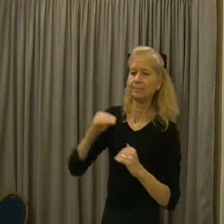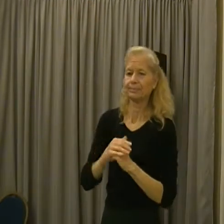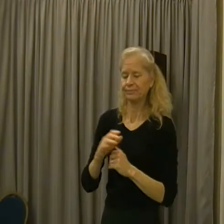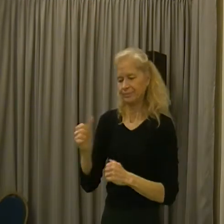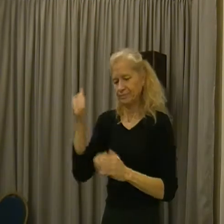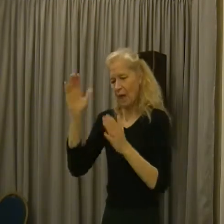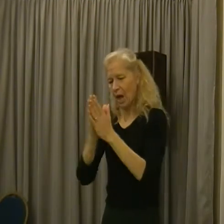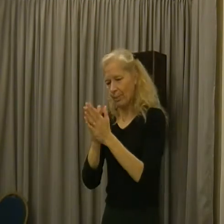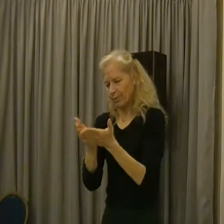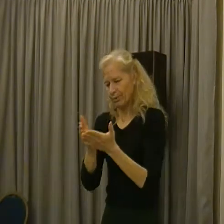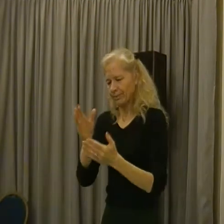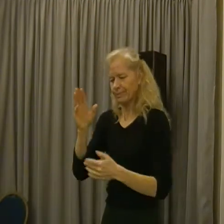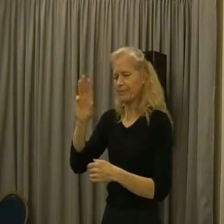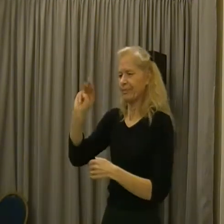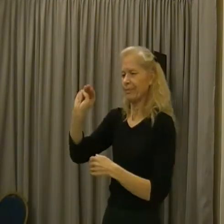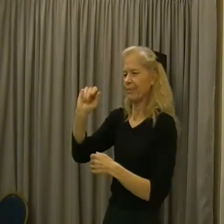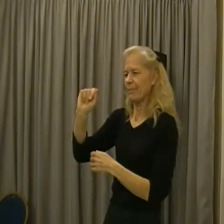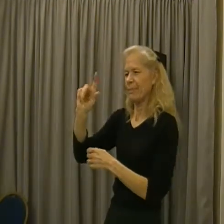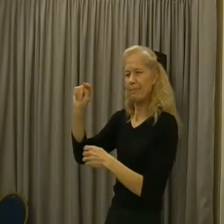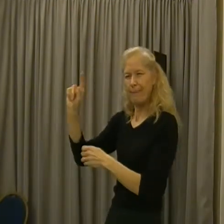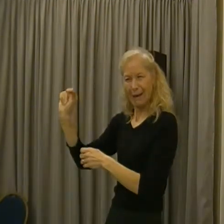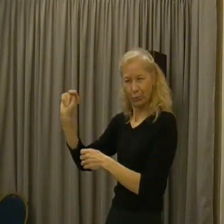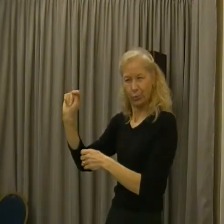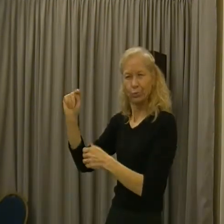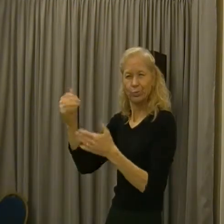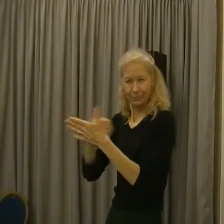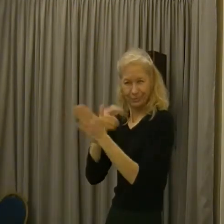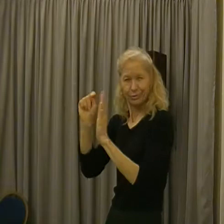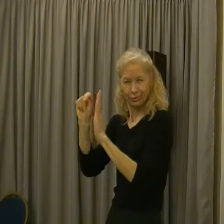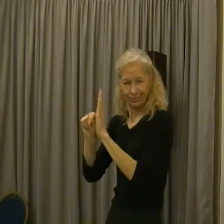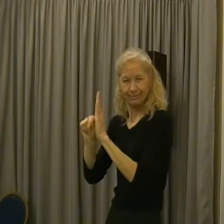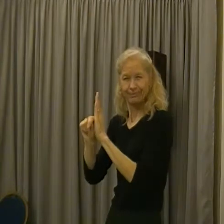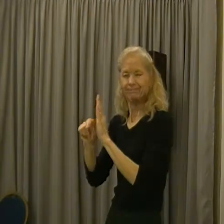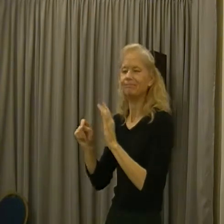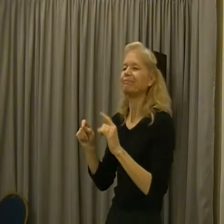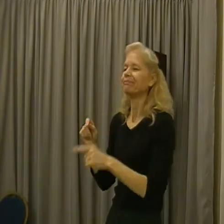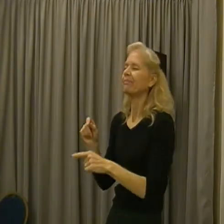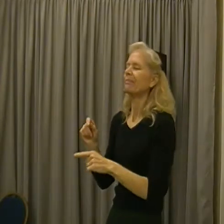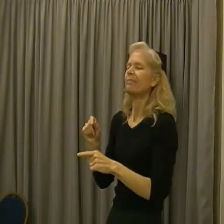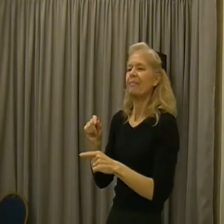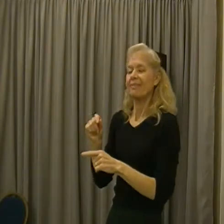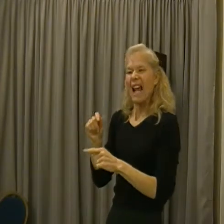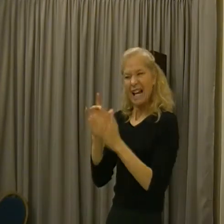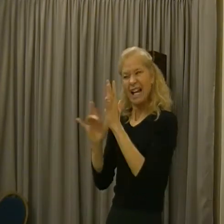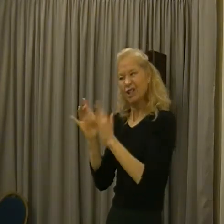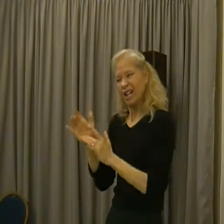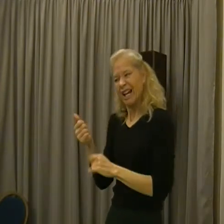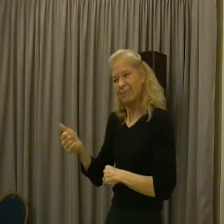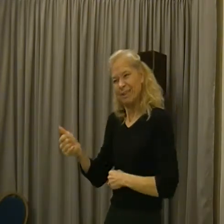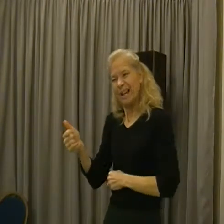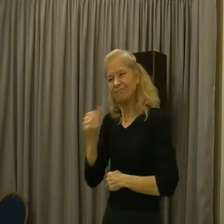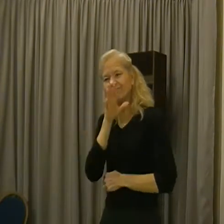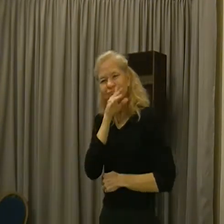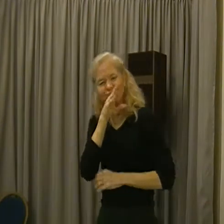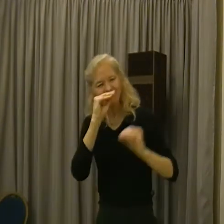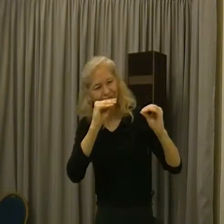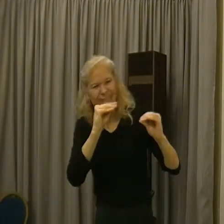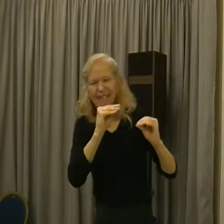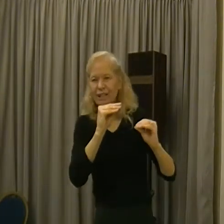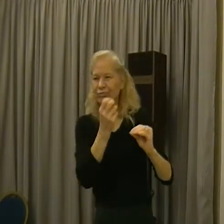for your Father knoweth what things ye have need of before ye ask him. God knows everything. He knows everything. That's why James 1:5 says, if